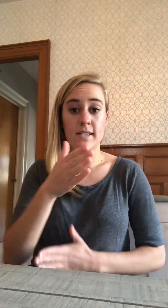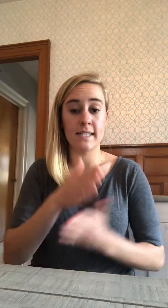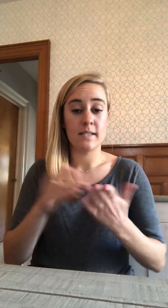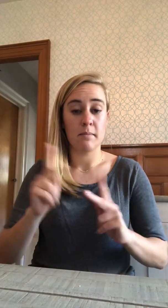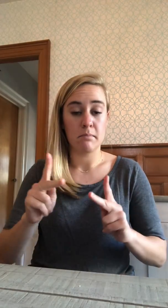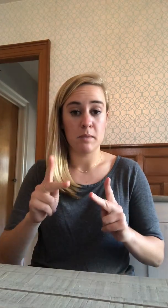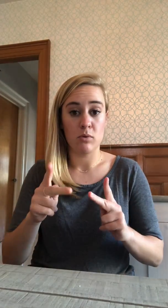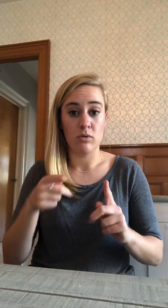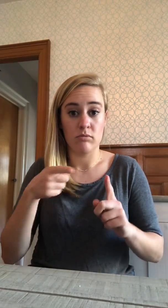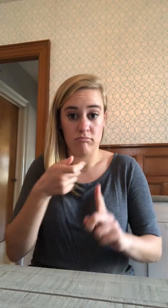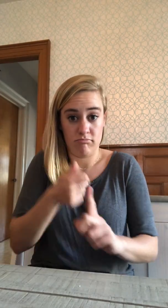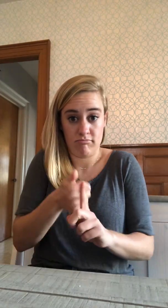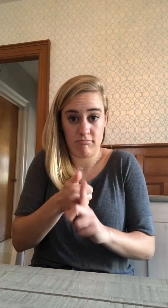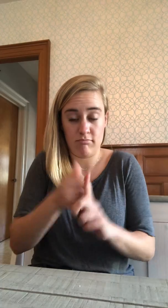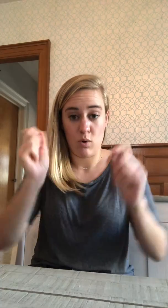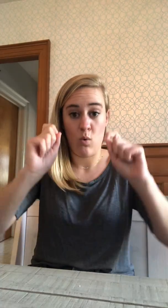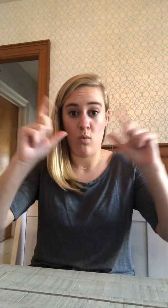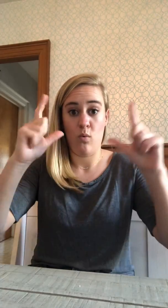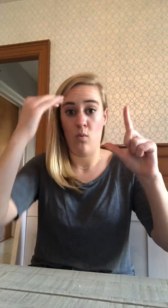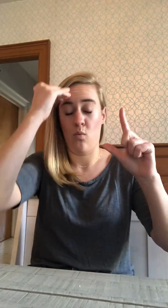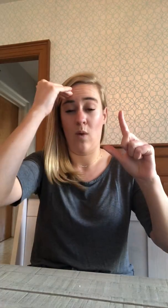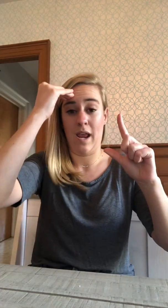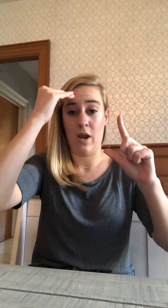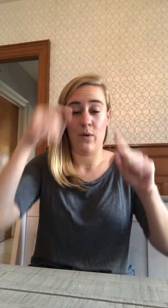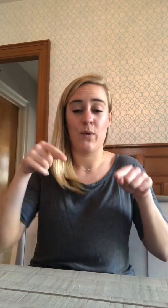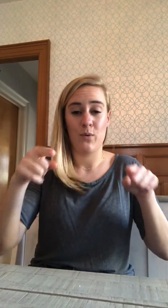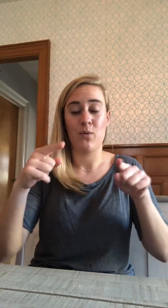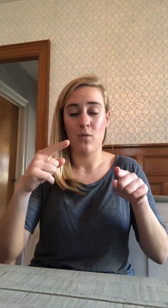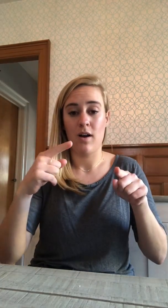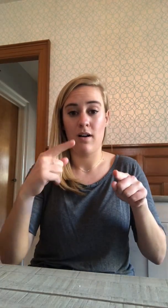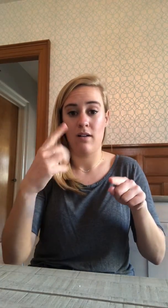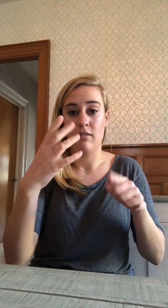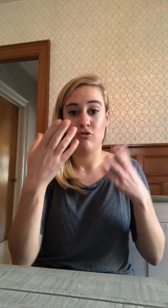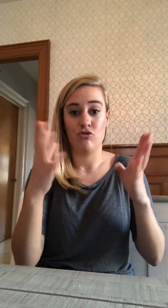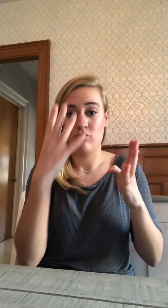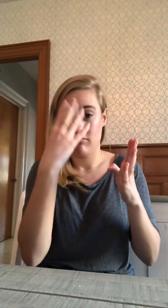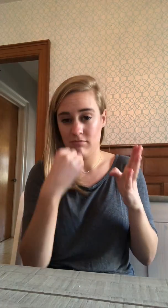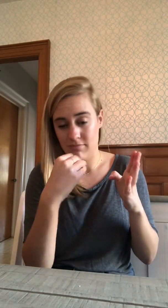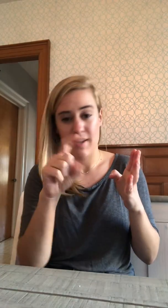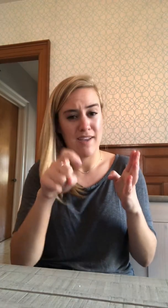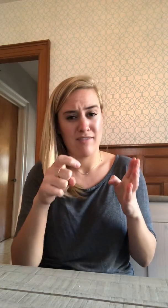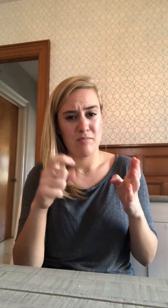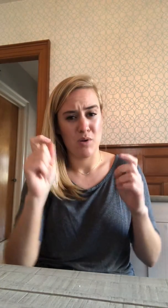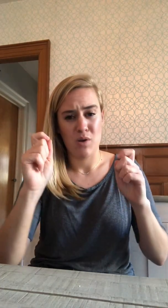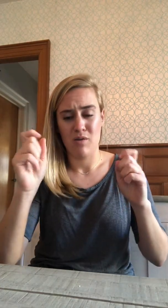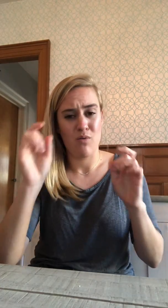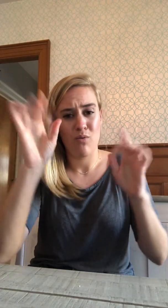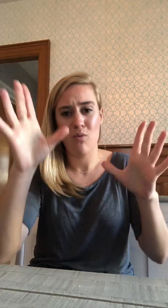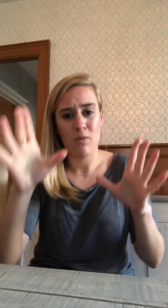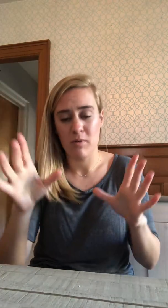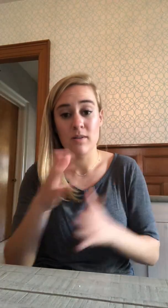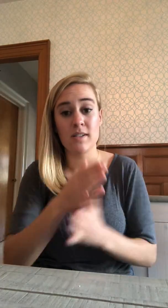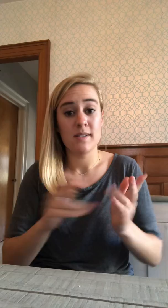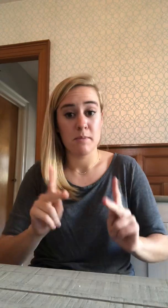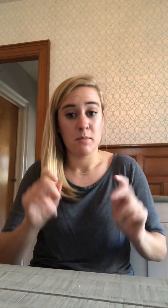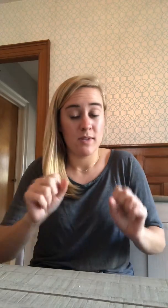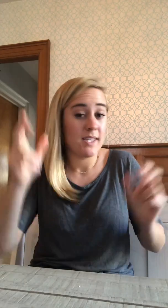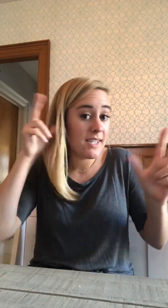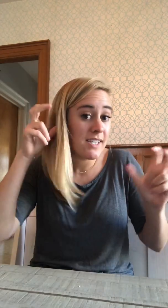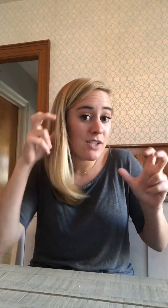this has got to be horrible, where most people are not, but there are people who hear and see and presumptively